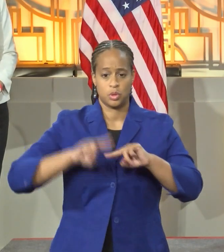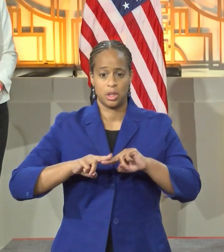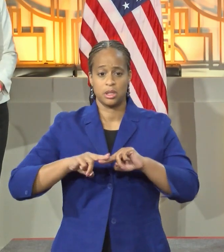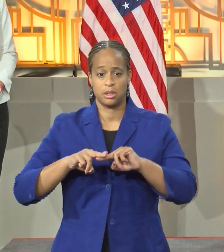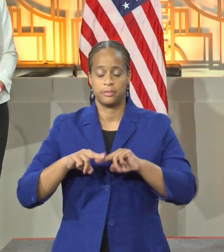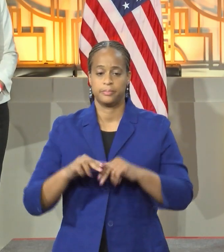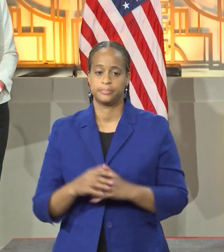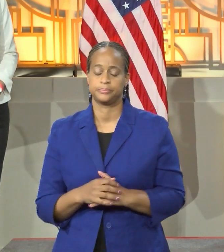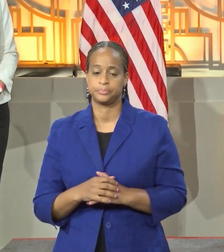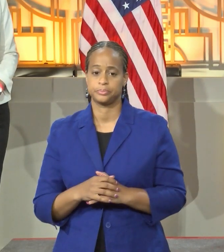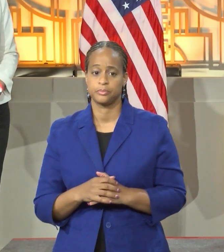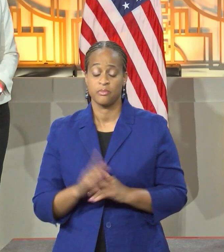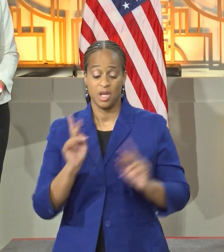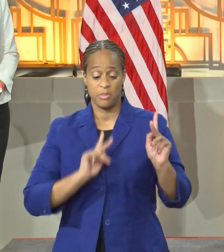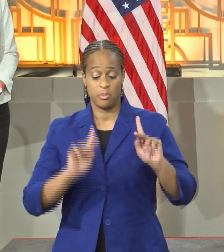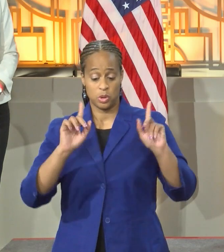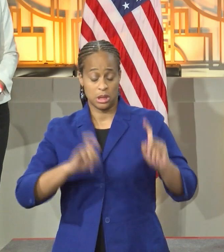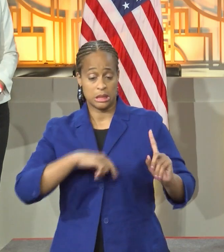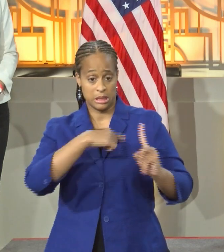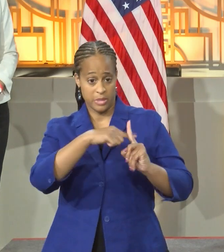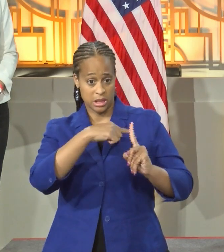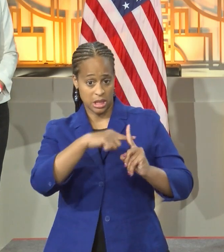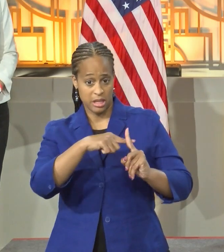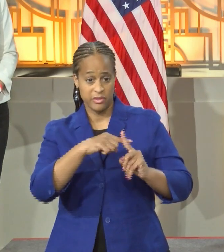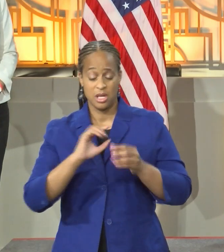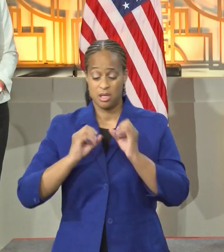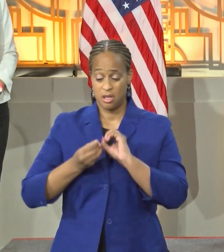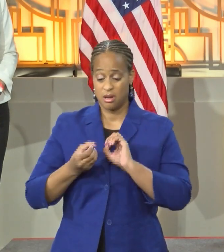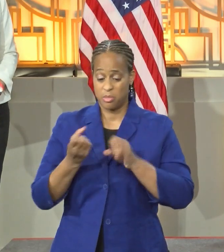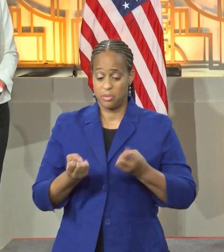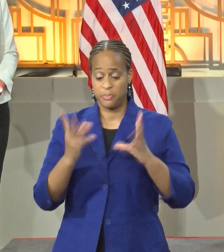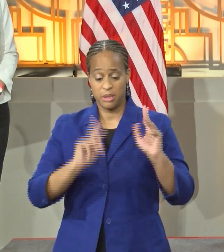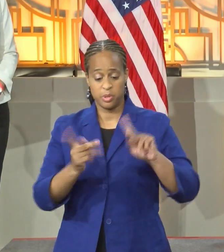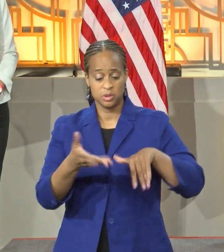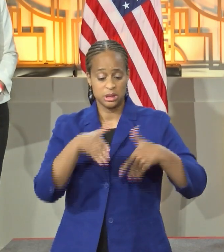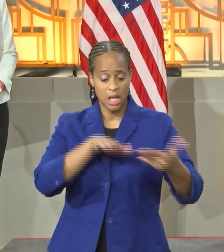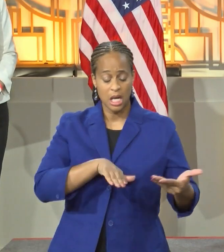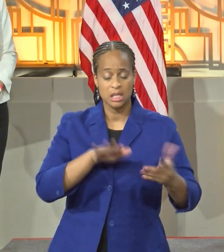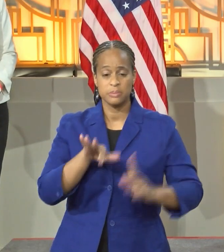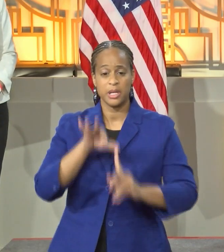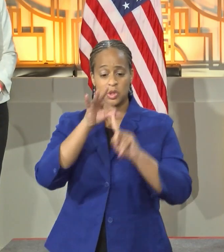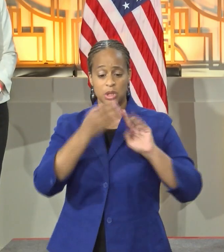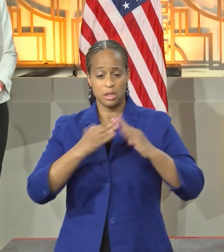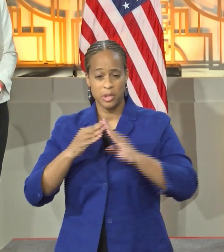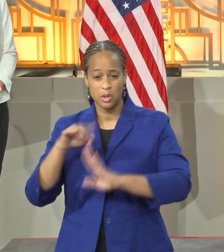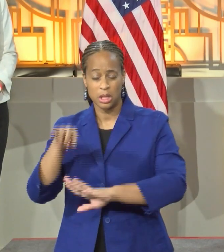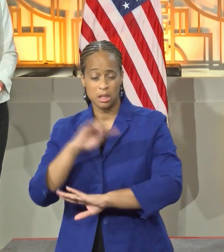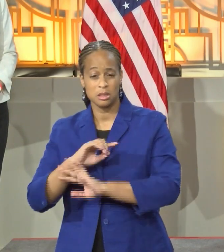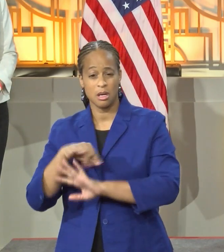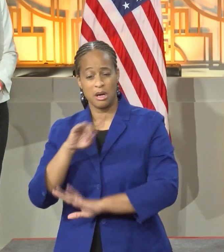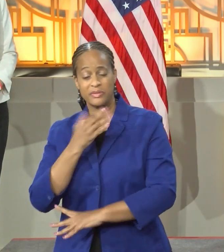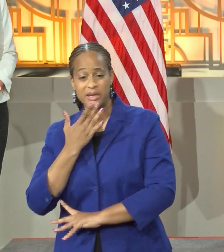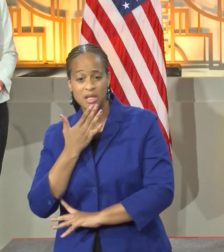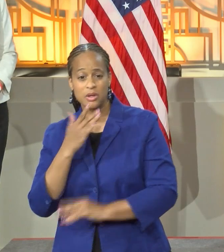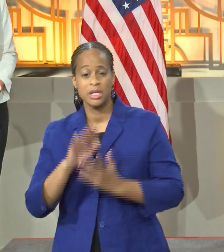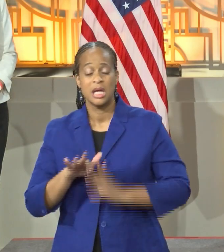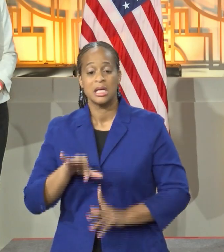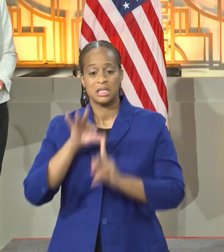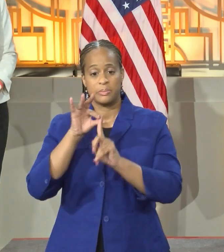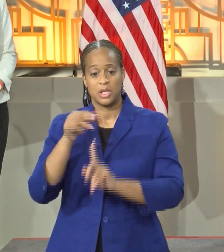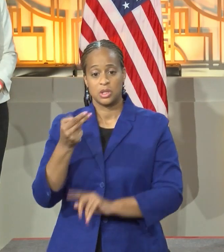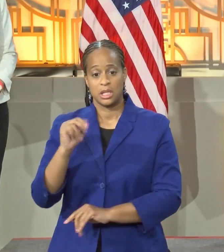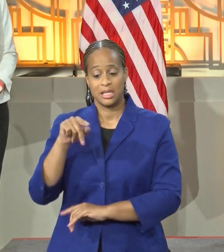cases, people testing positive, the number of deaths, especially in communities of color and especially in the Hispanic